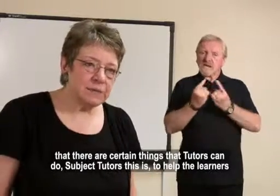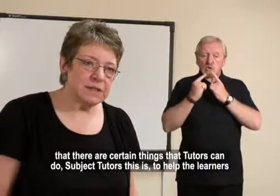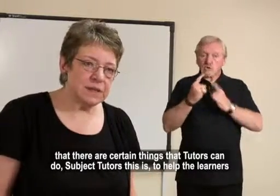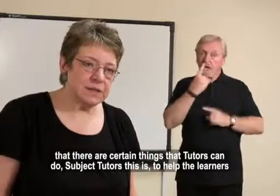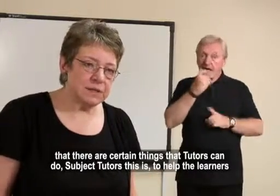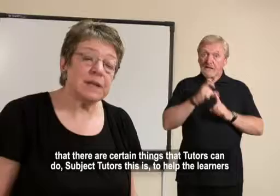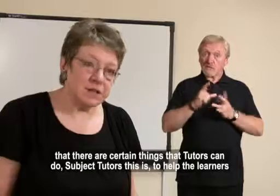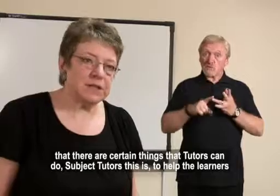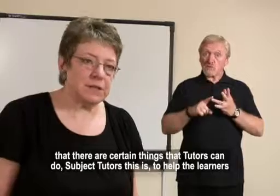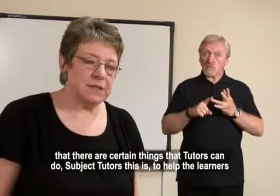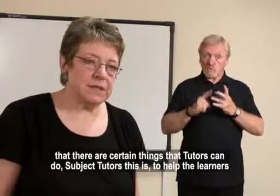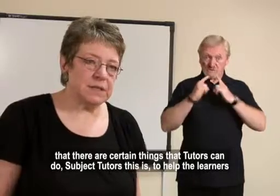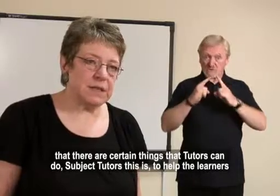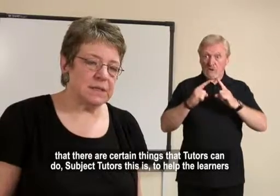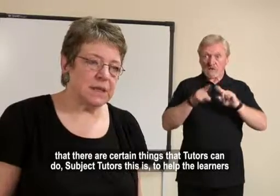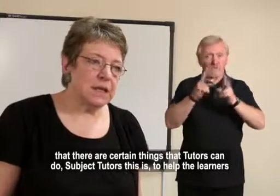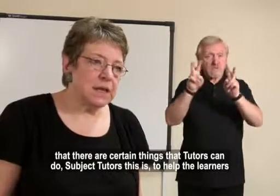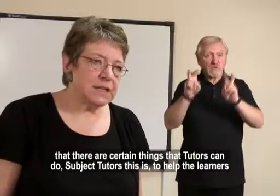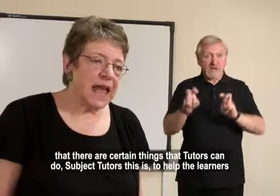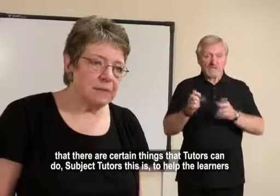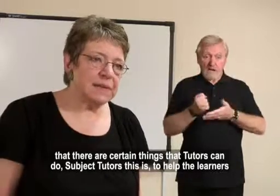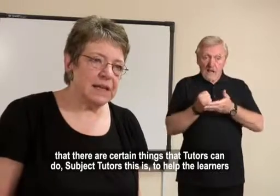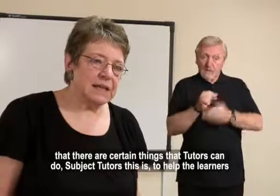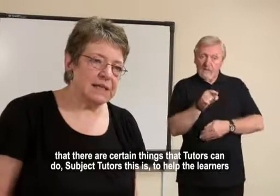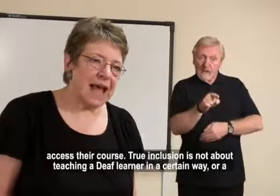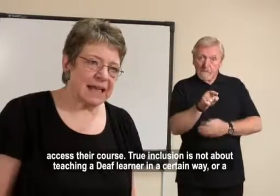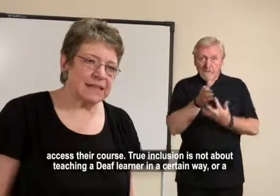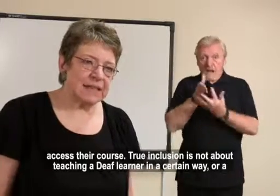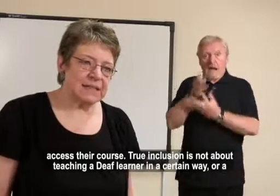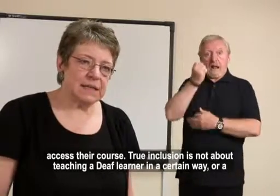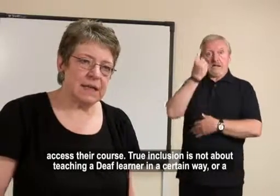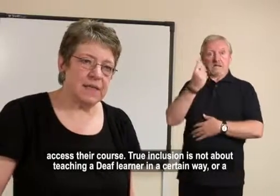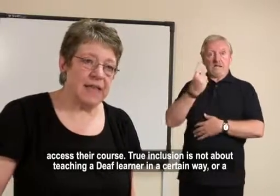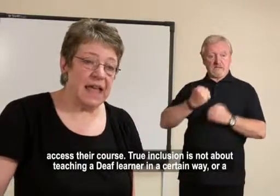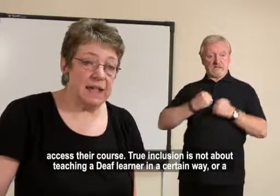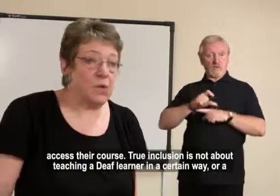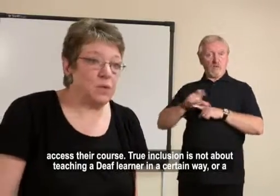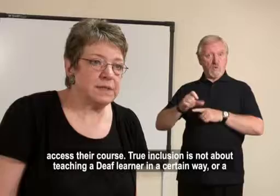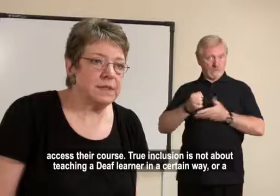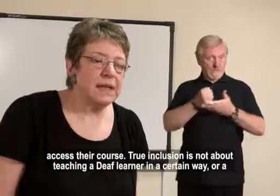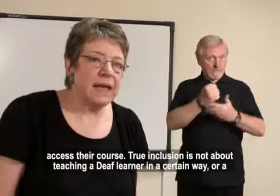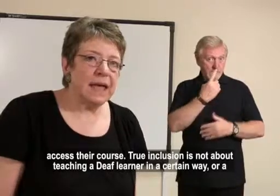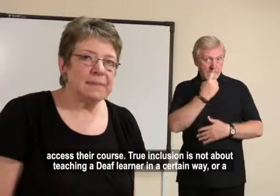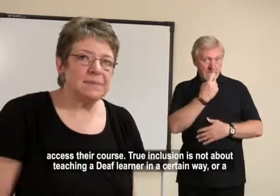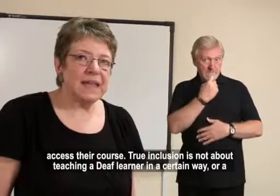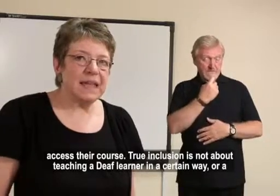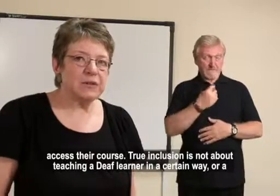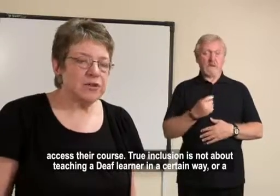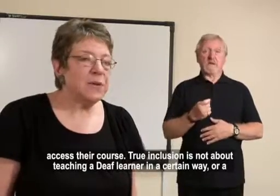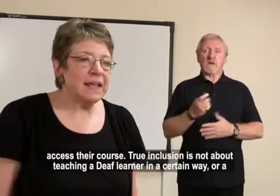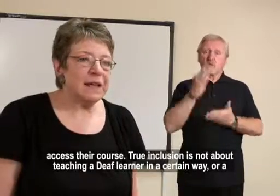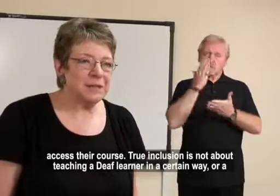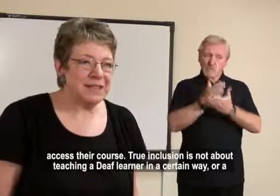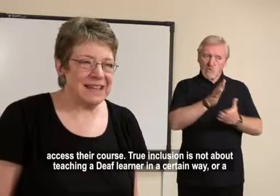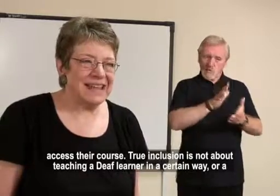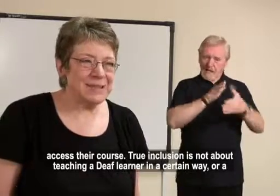that tutors can do, subject tutors this is, to help the learners access their course.